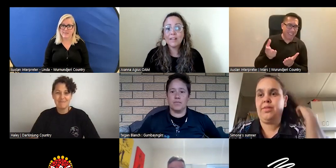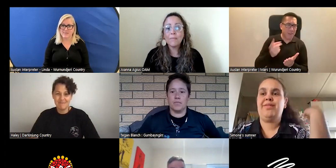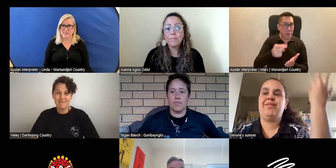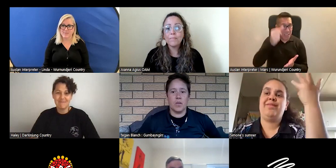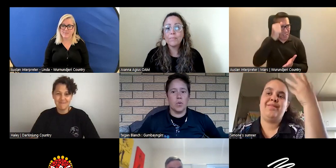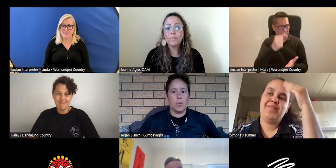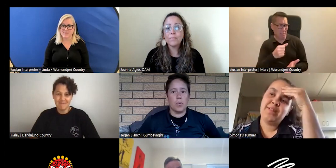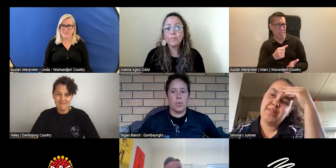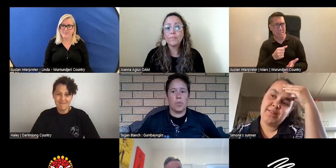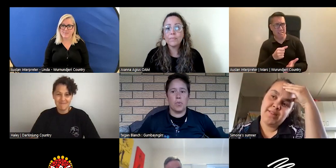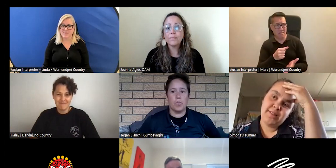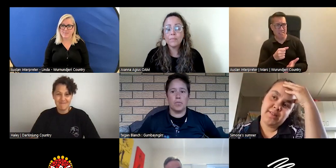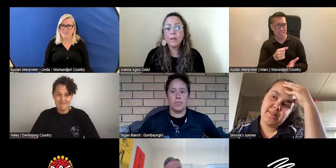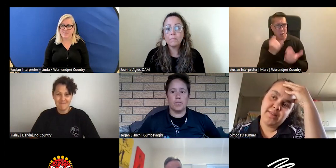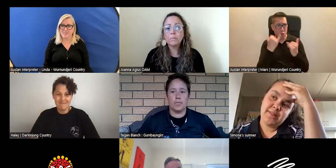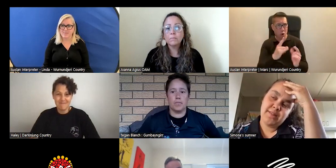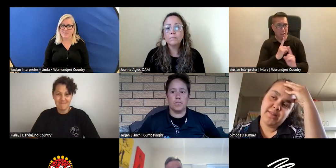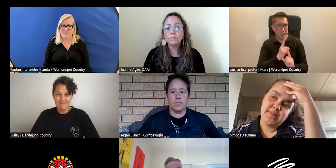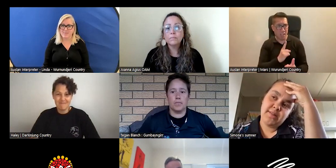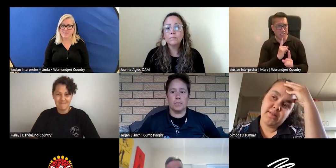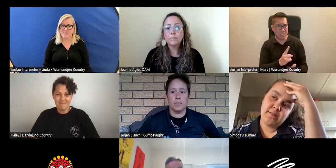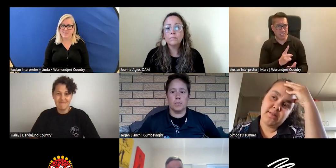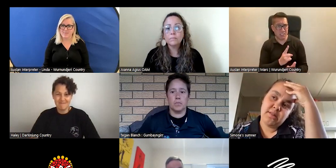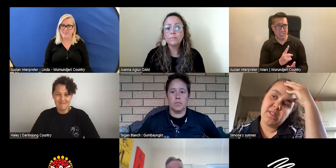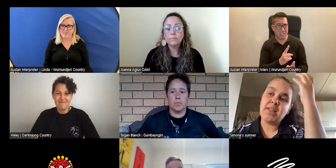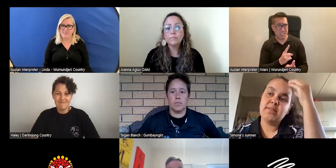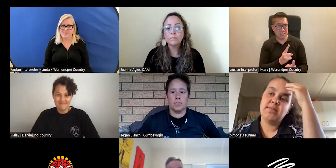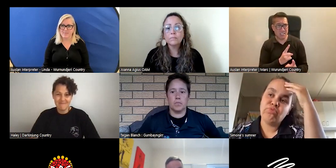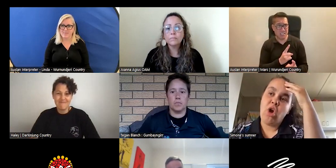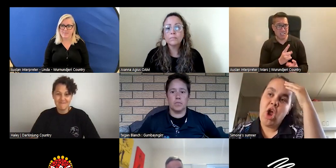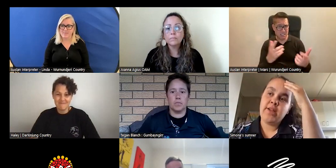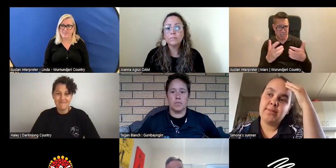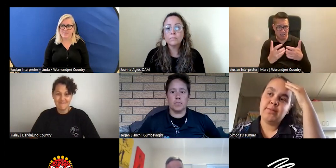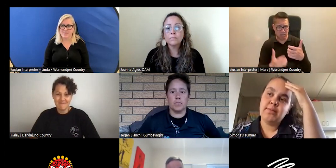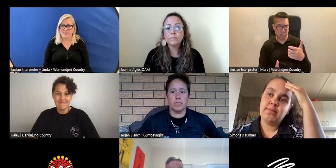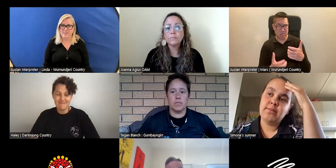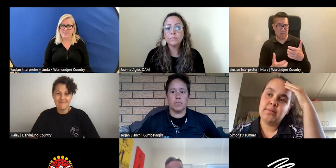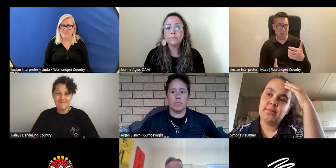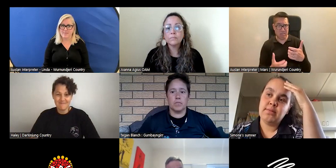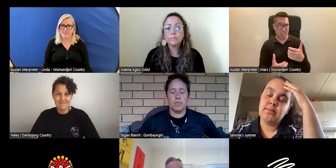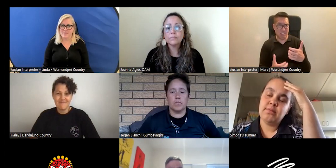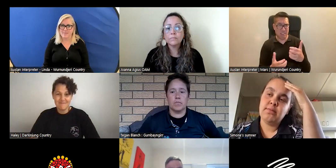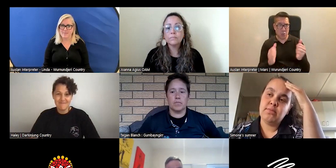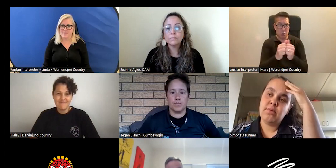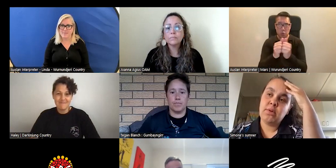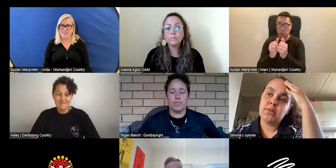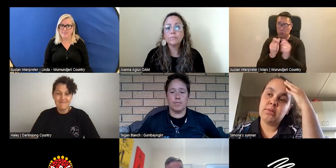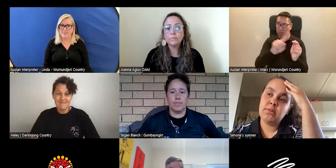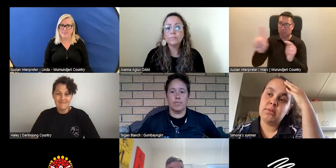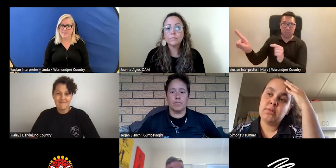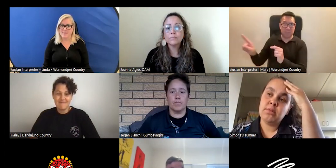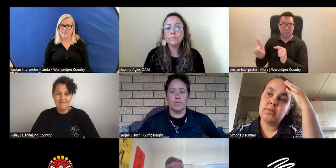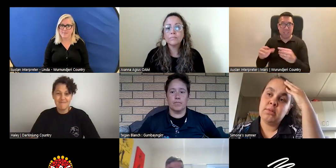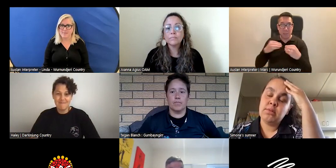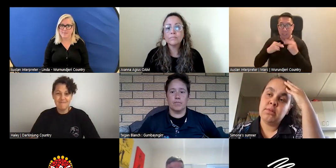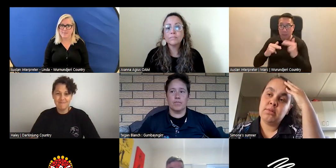if it's misguided advice, and it's not going to the various variety of what we've got with our business